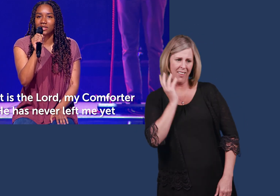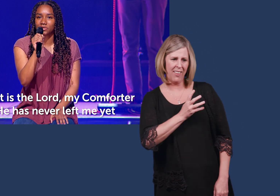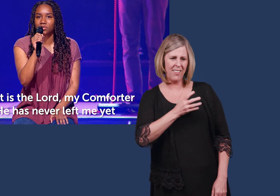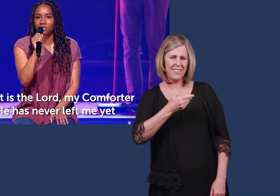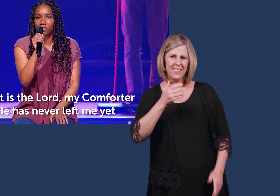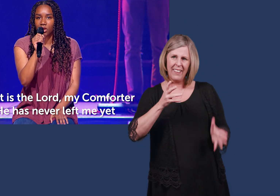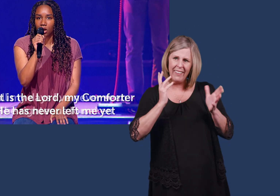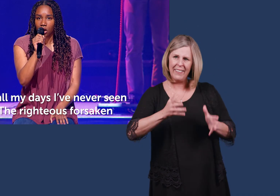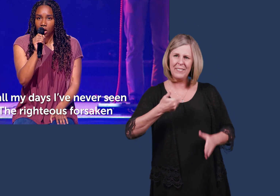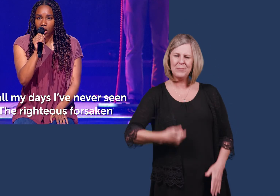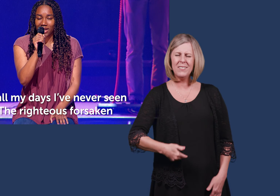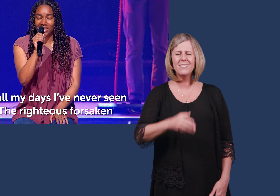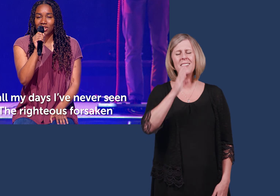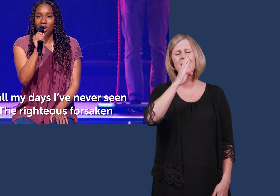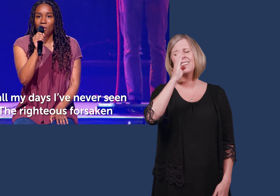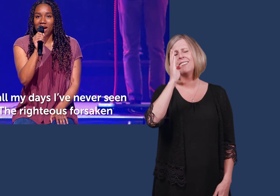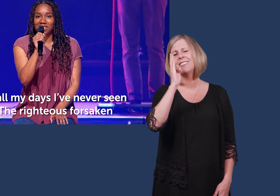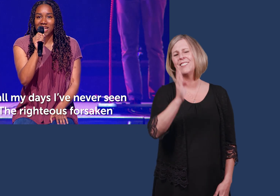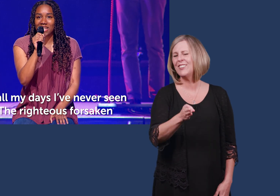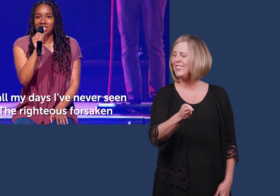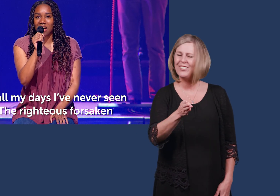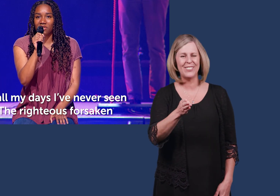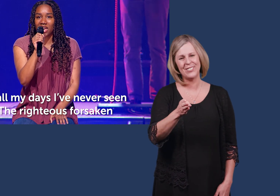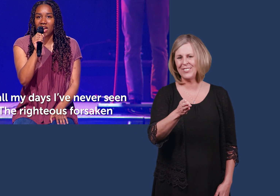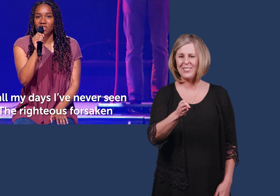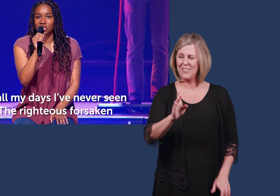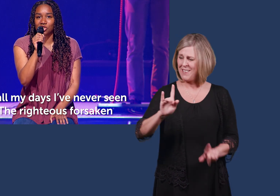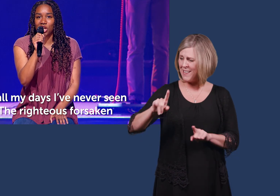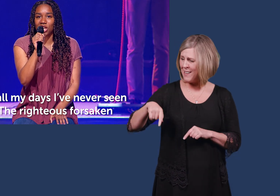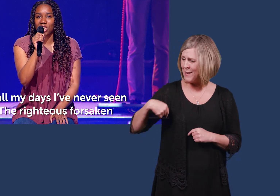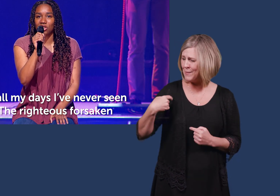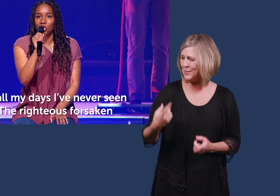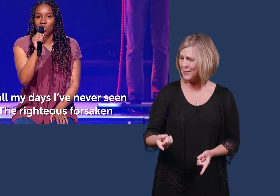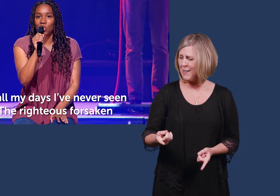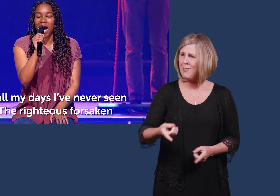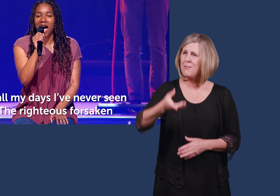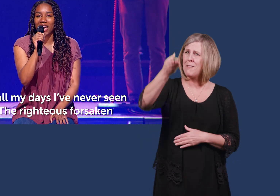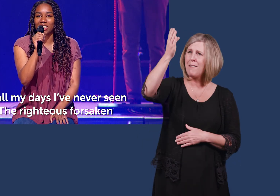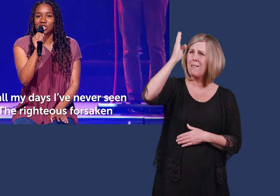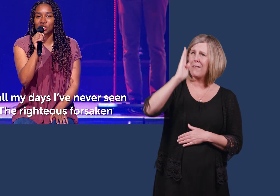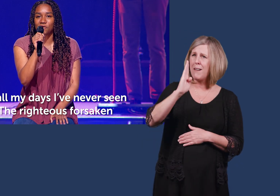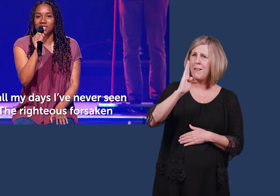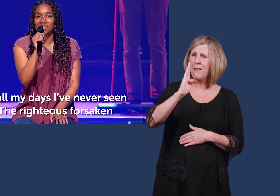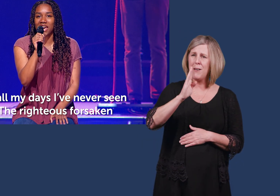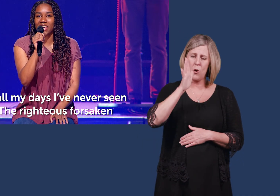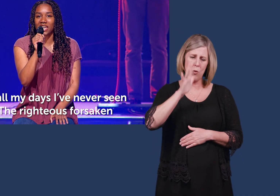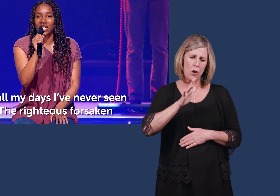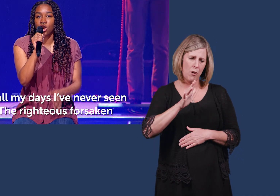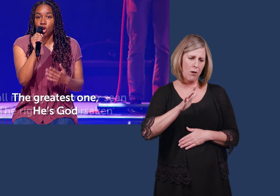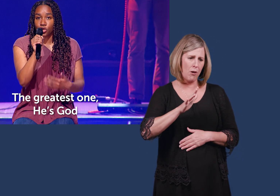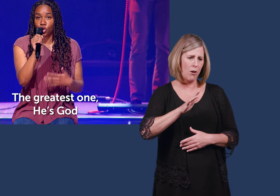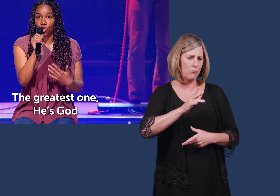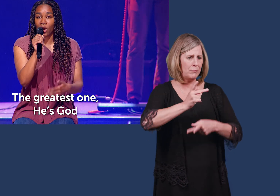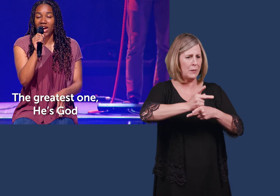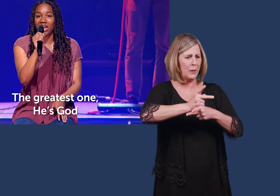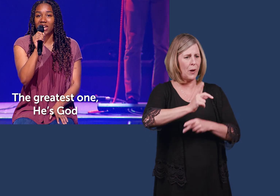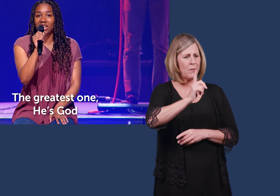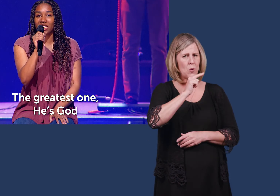yet. In all my days, I've never seen righteous forsaken,